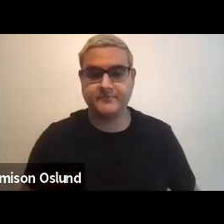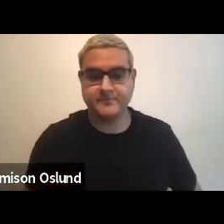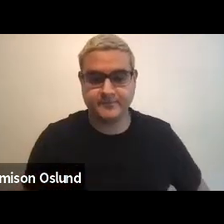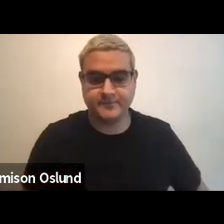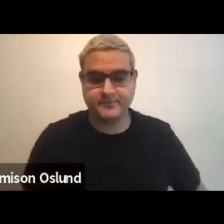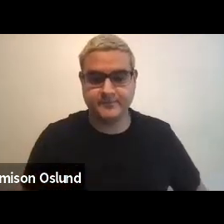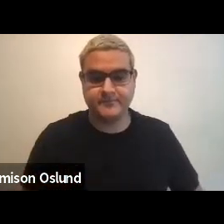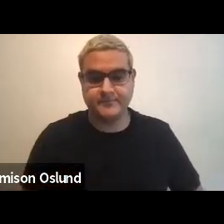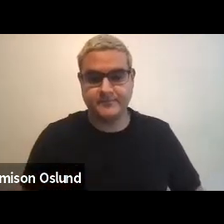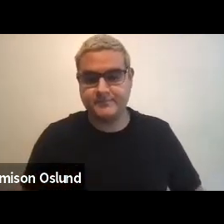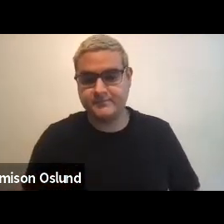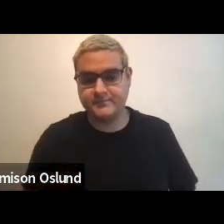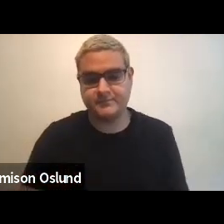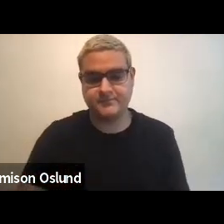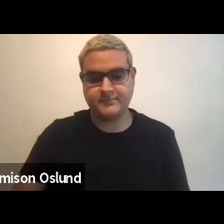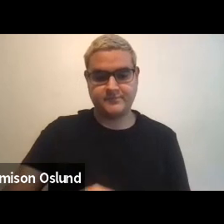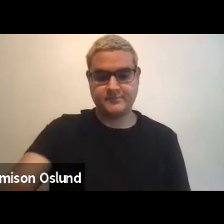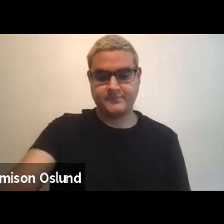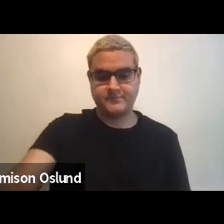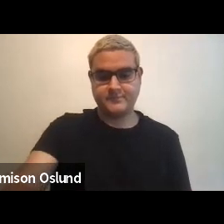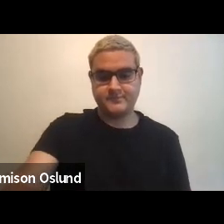you. Next slide.